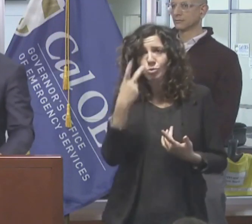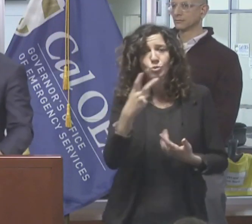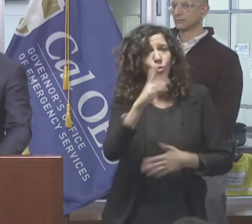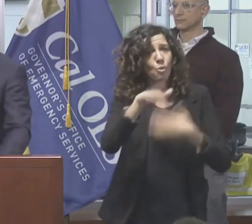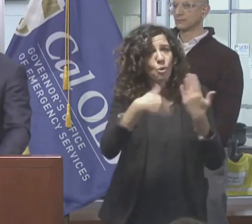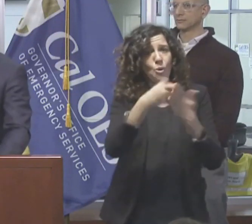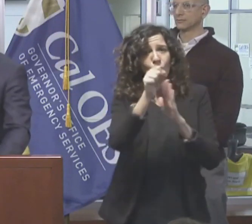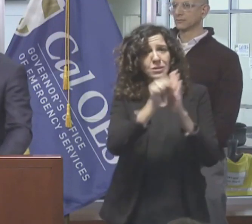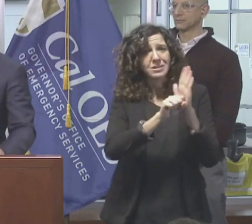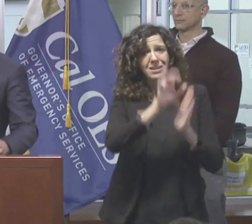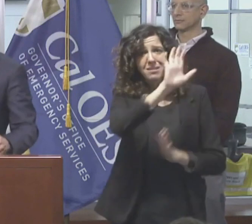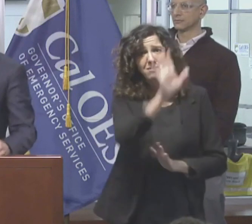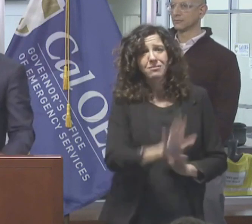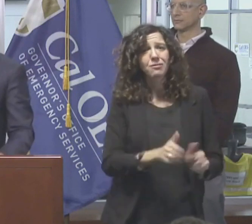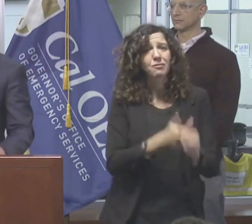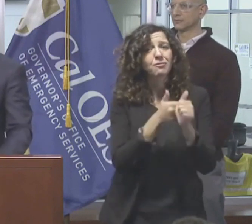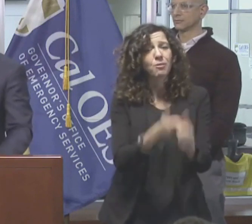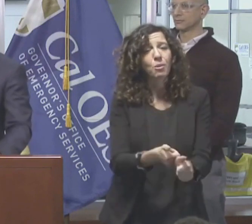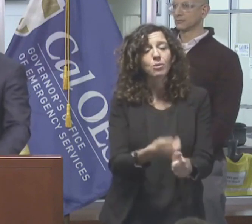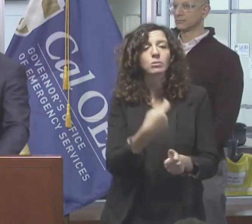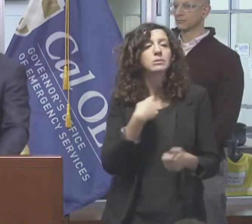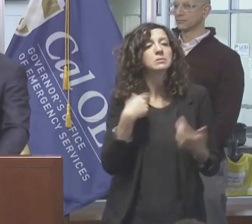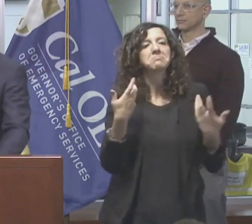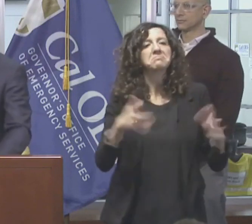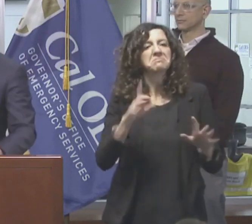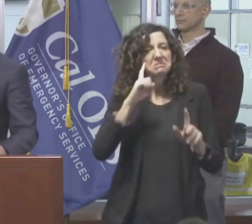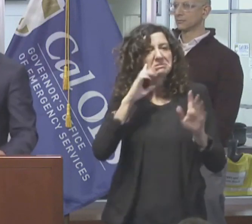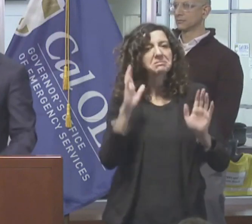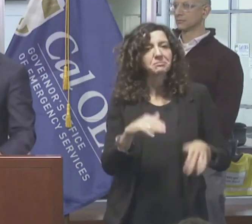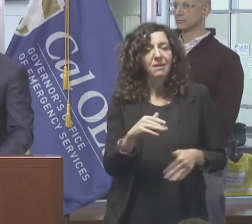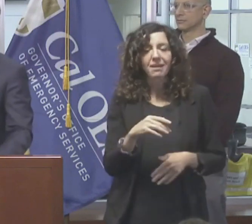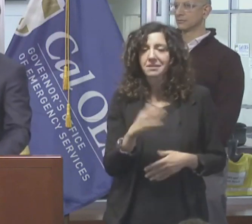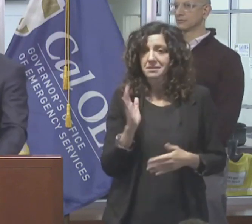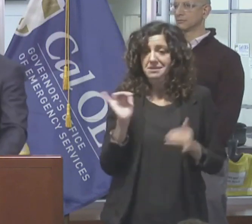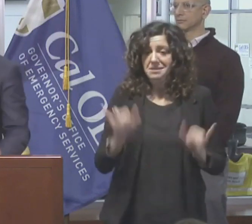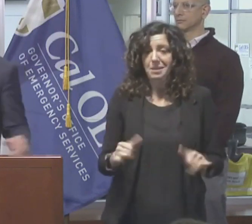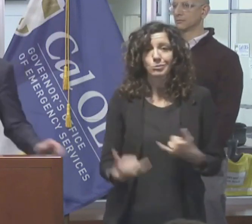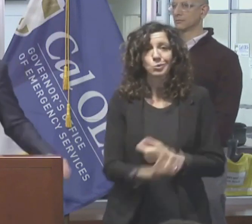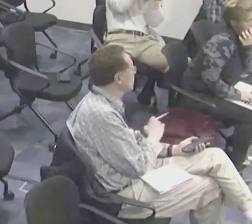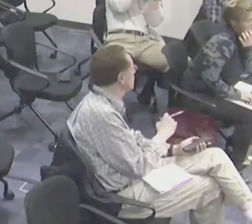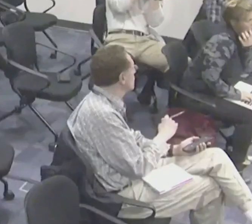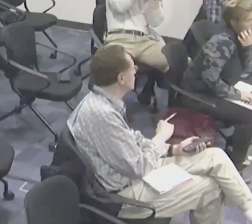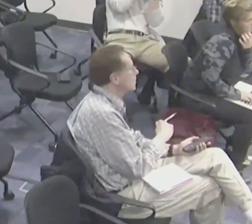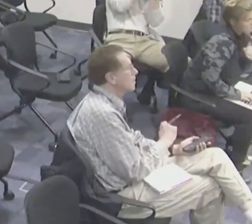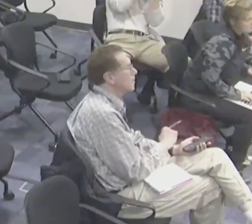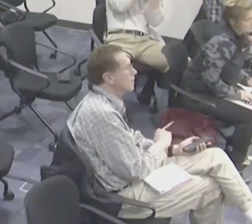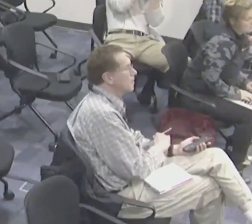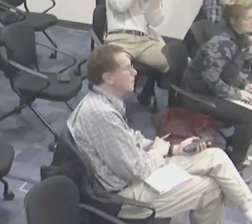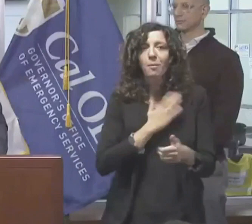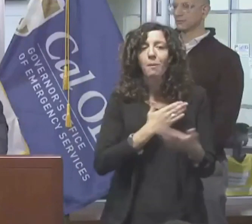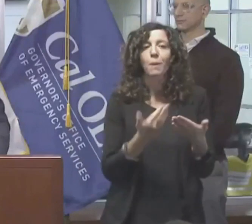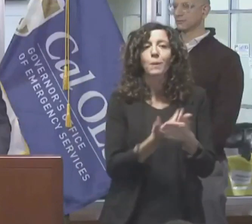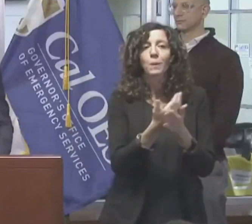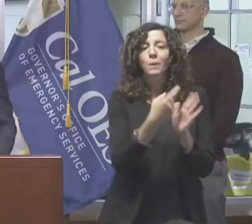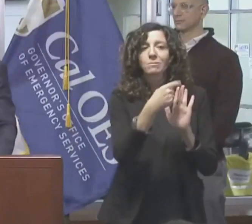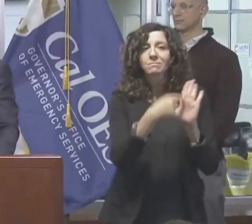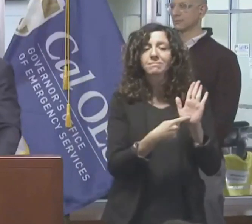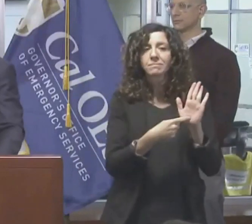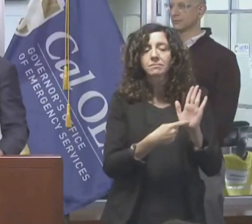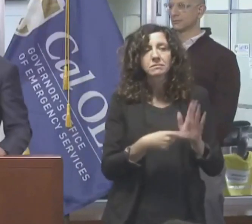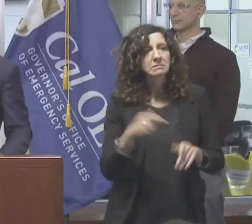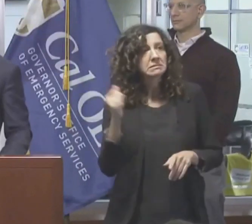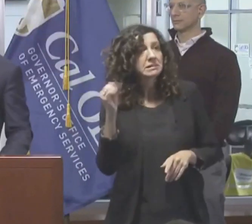those guidelines were followed. I have all the expectation in the world the guidelines will be followed on this. The same thing that I said